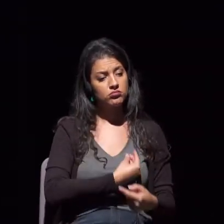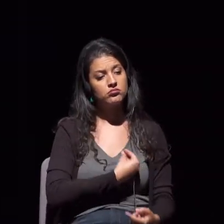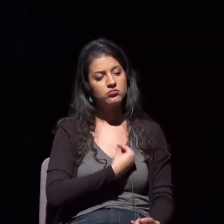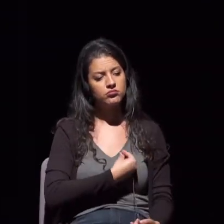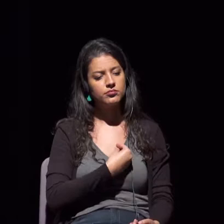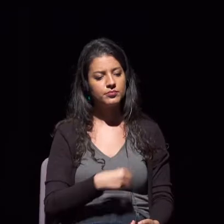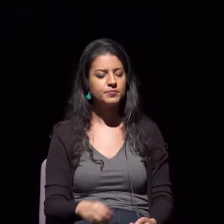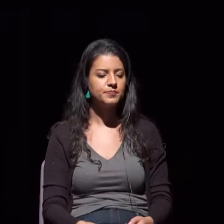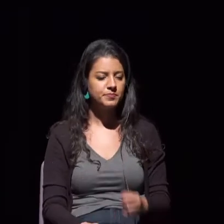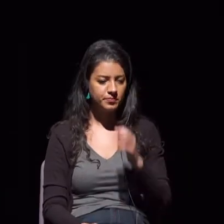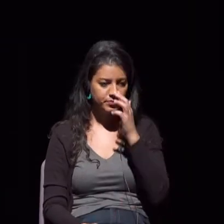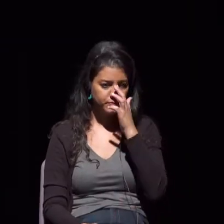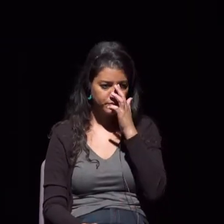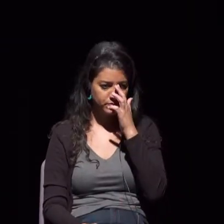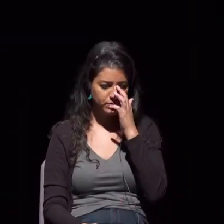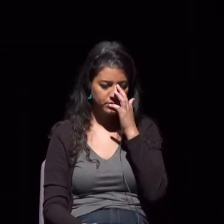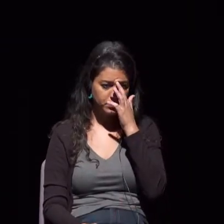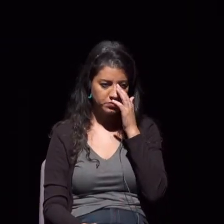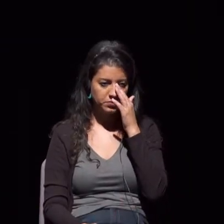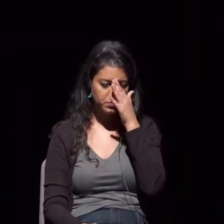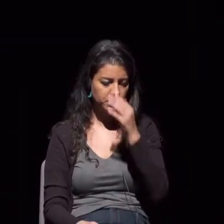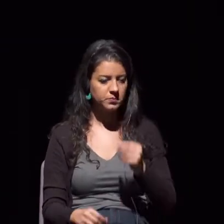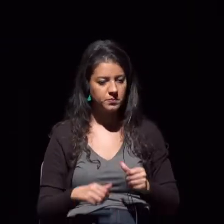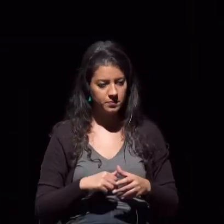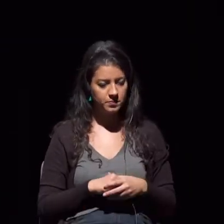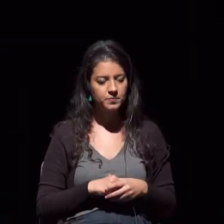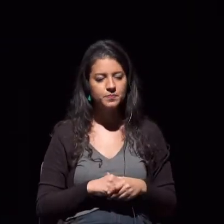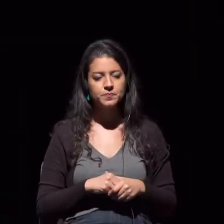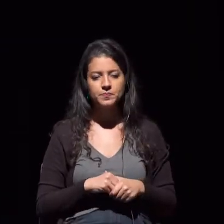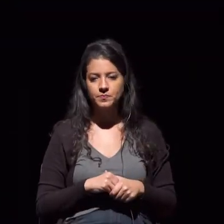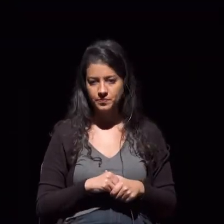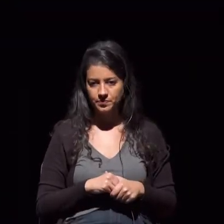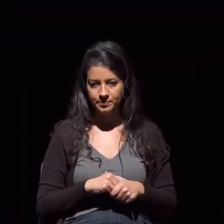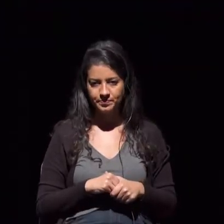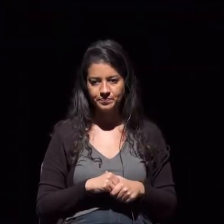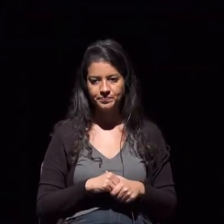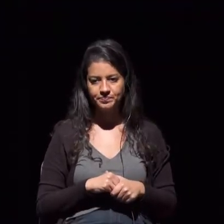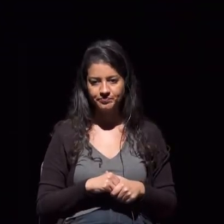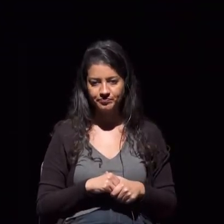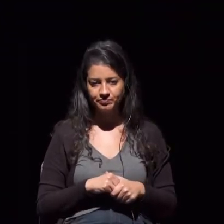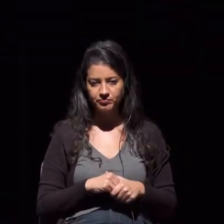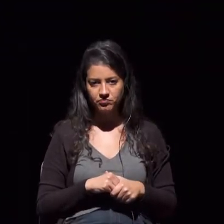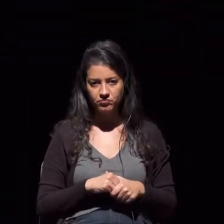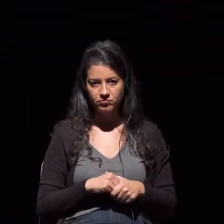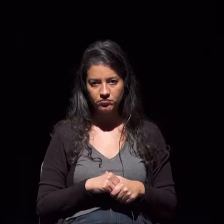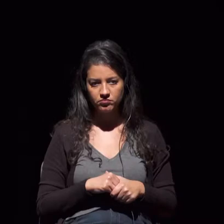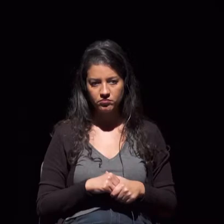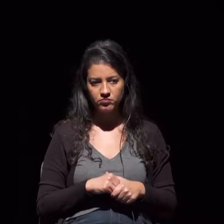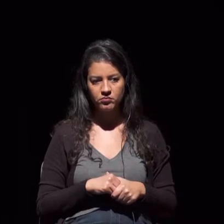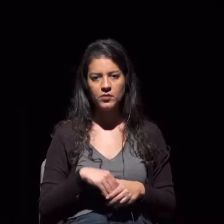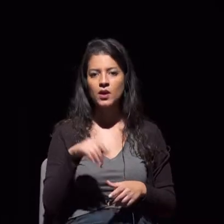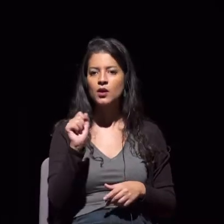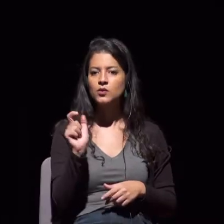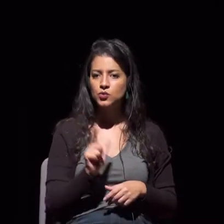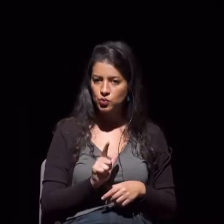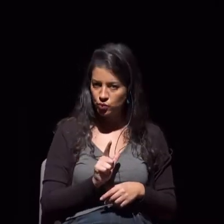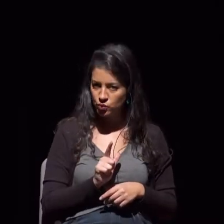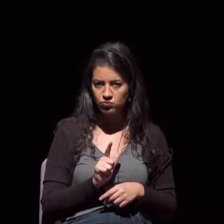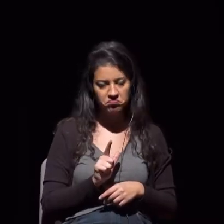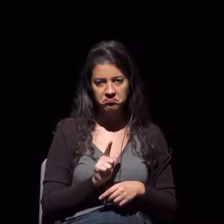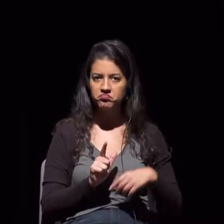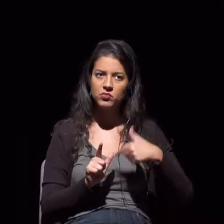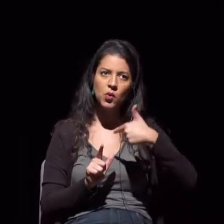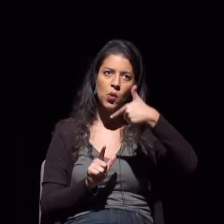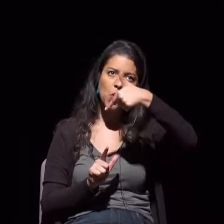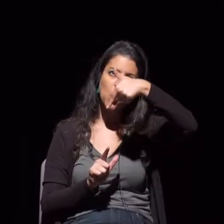So, you know, moving from the South and trying to think about, you know, places around the world and, you know, the politics that happen in